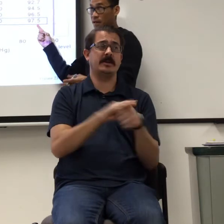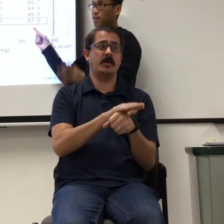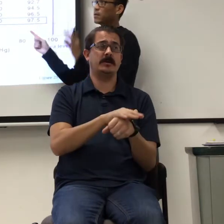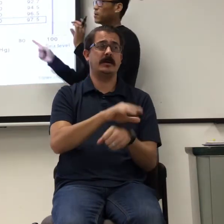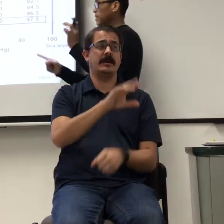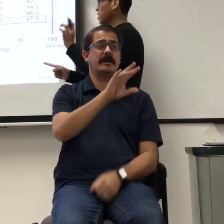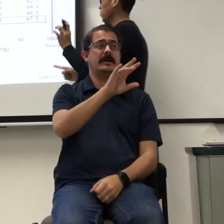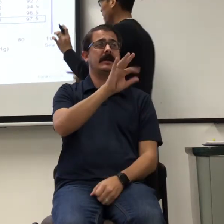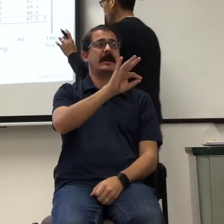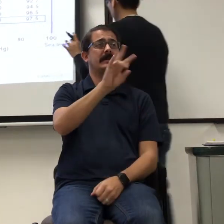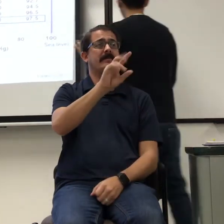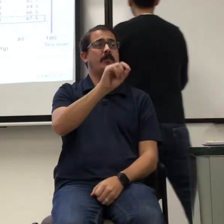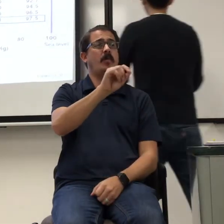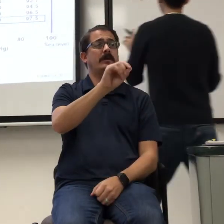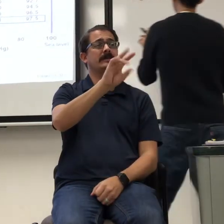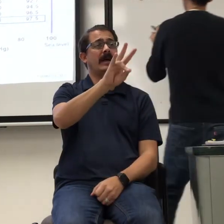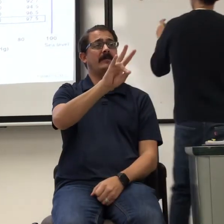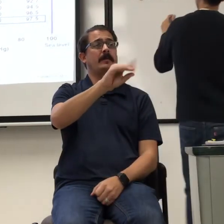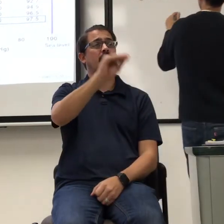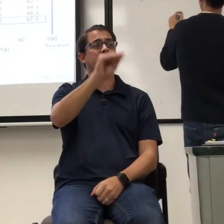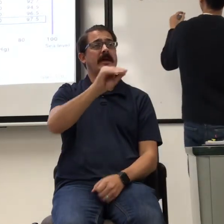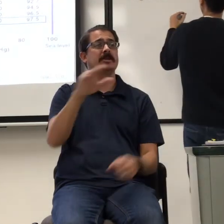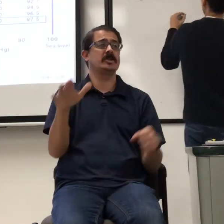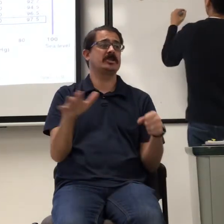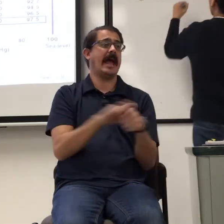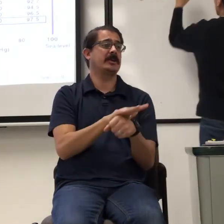97.5% saturated.